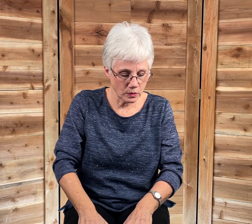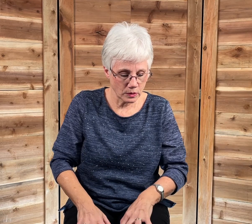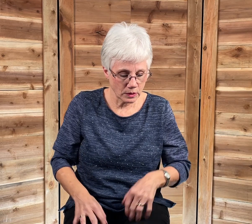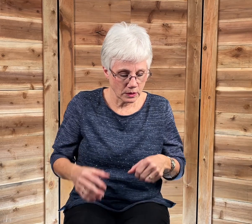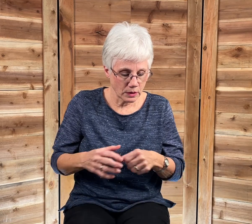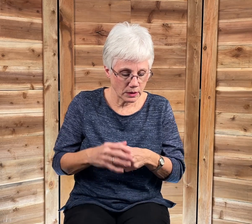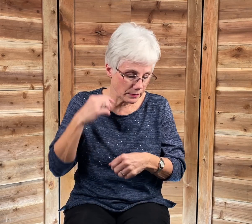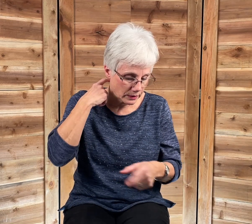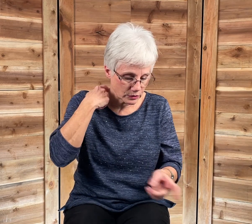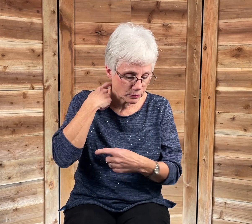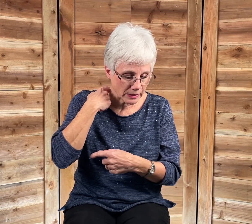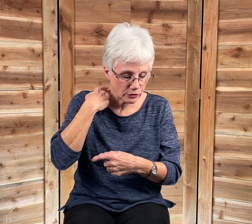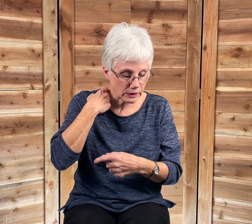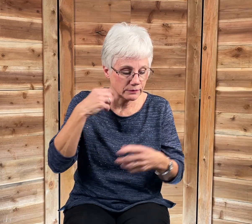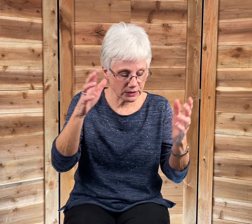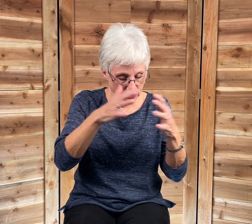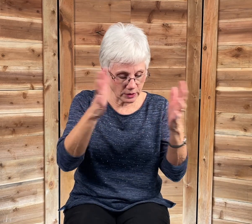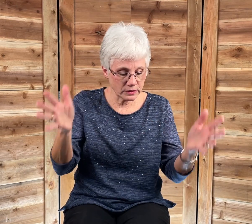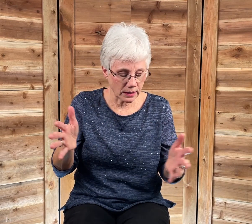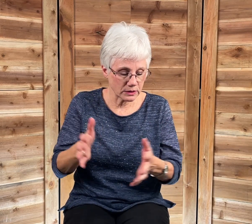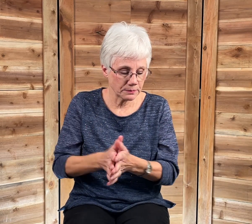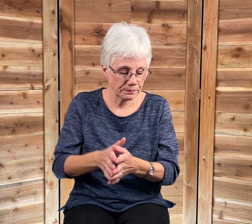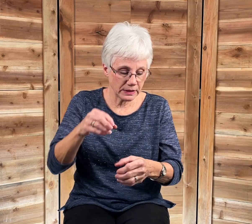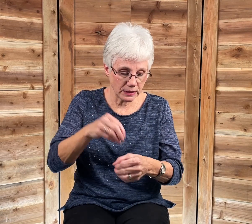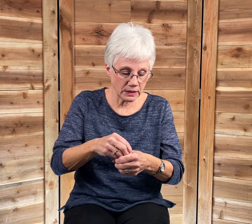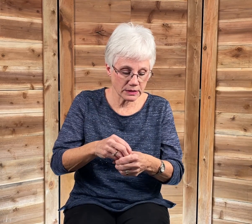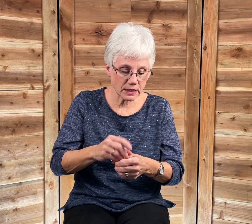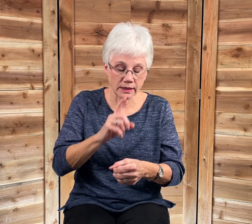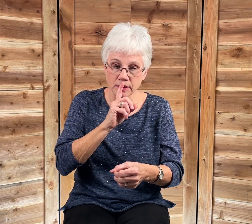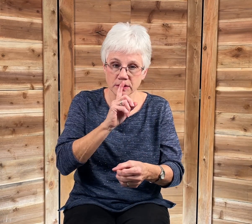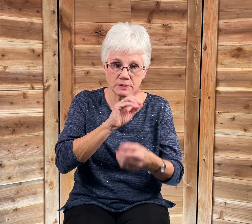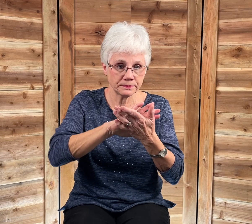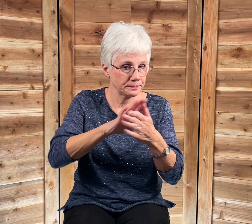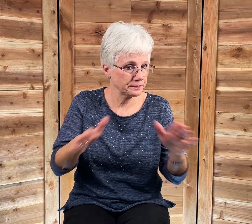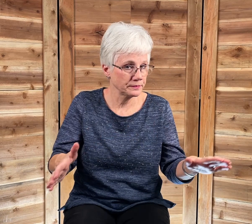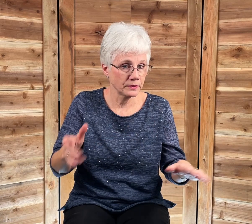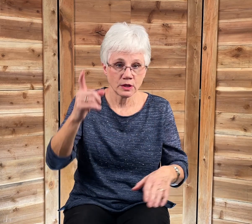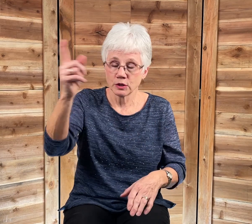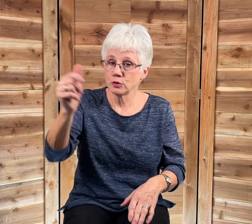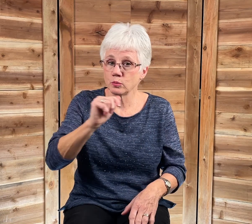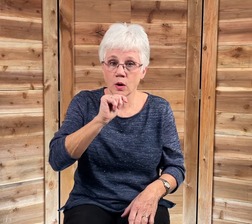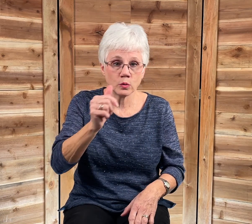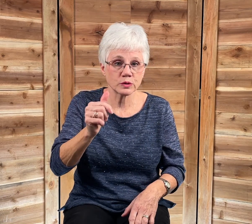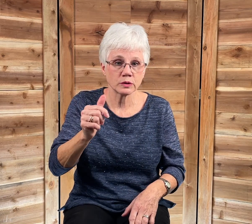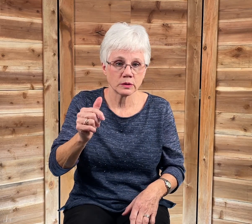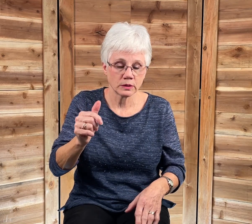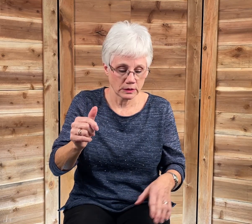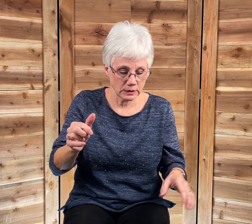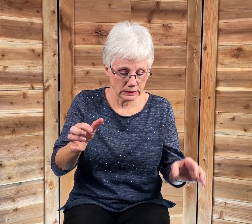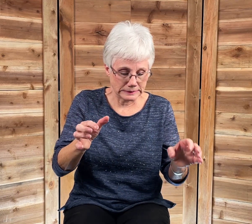So then it goes to your great love. Let's go in the silence. In the silence, you